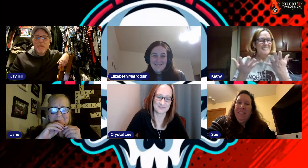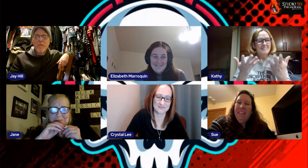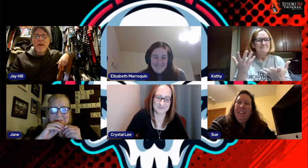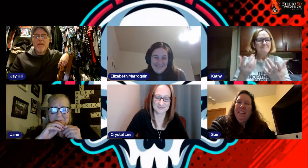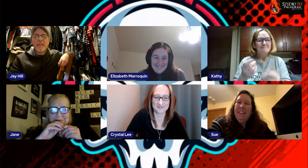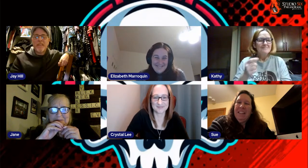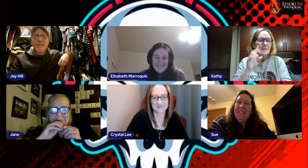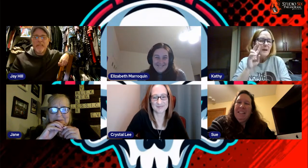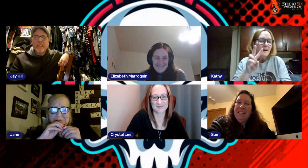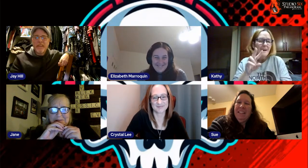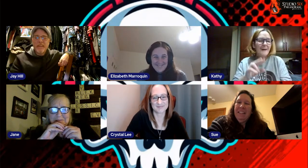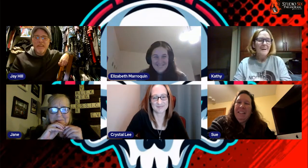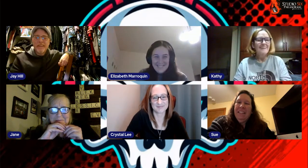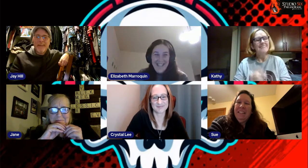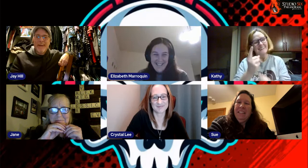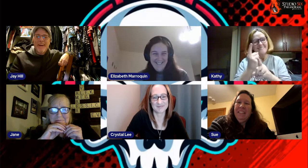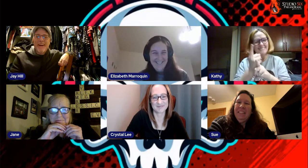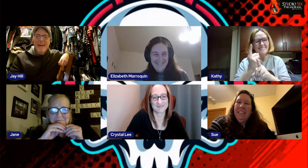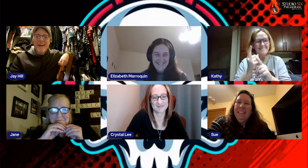we're better than TV.